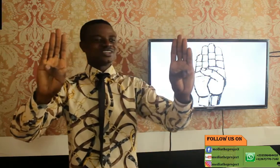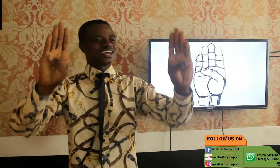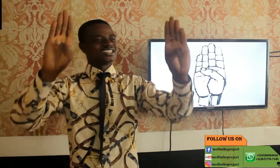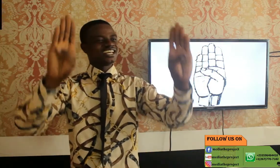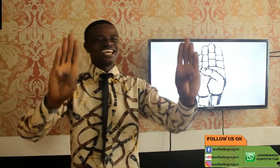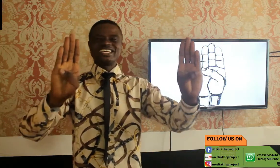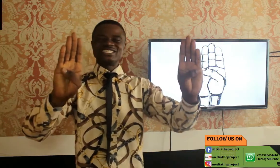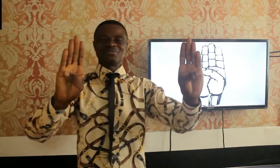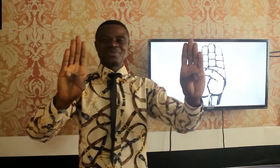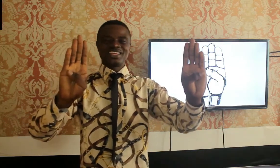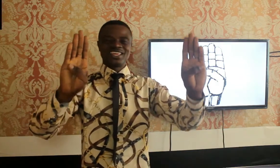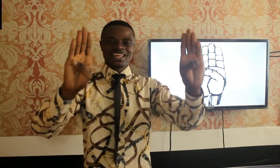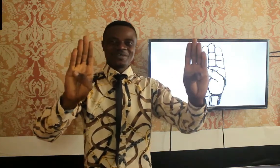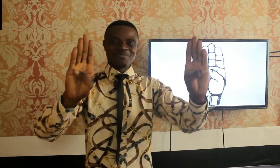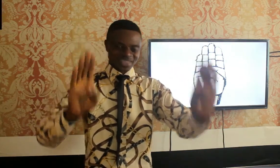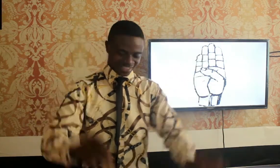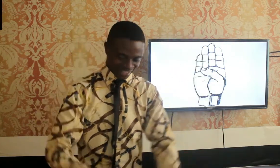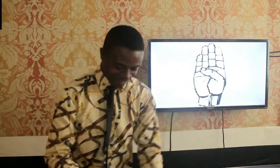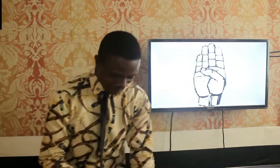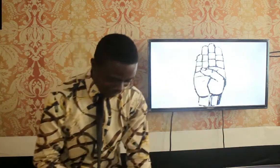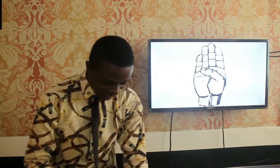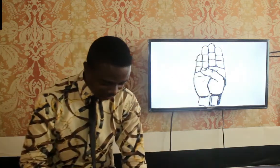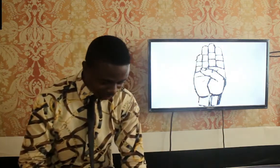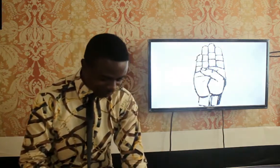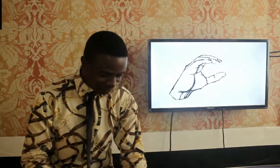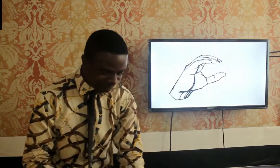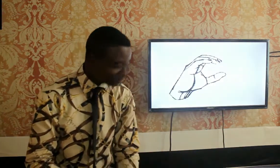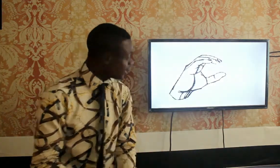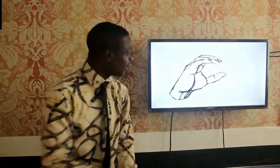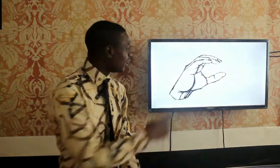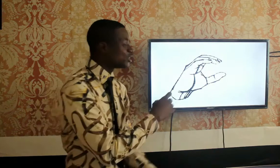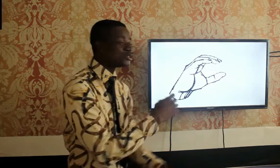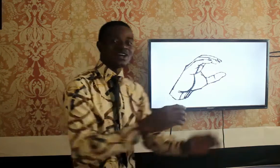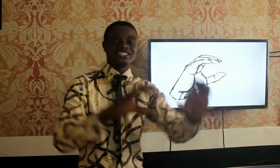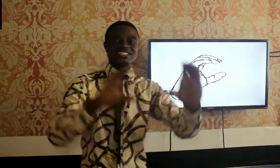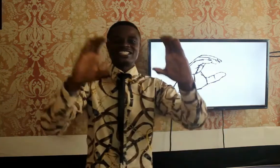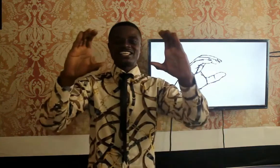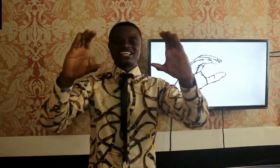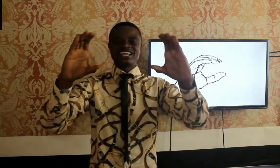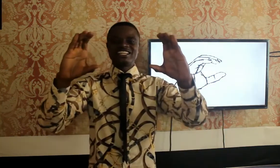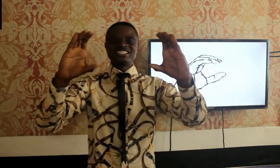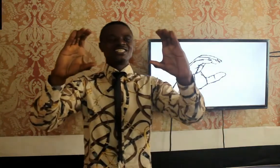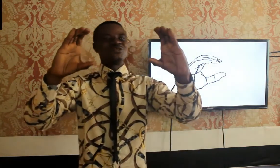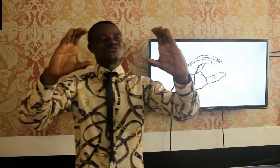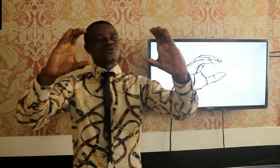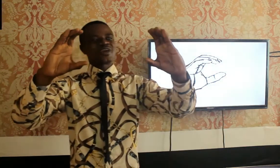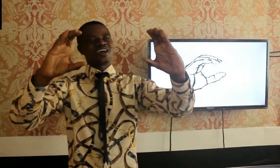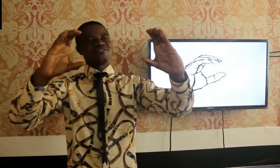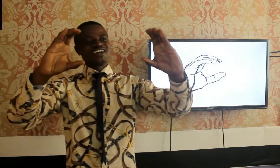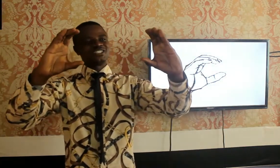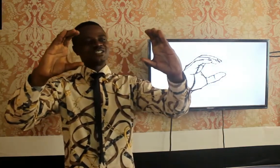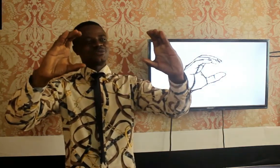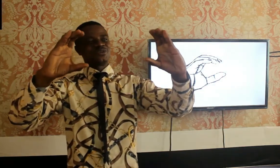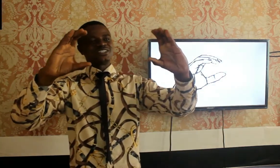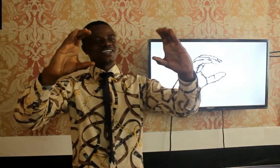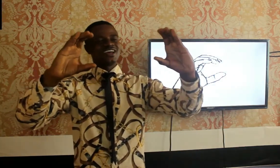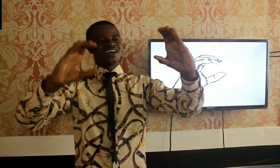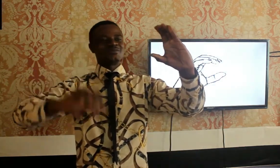both hands. This is B. B. The next one is C. C. You form curved hand shape with